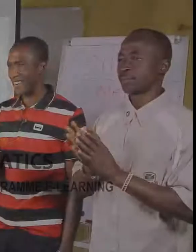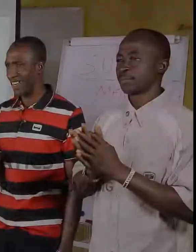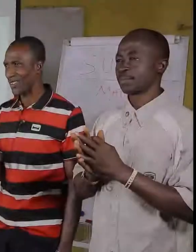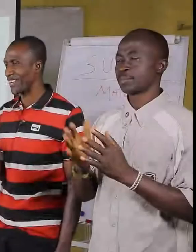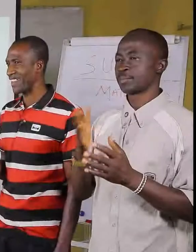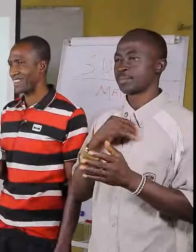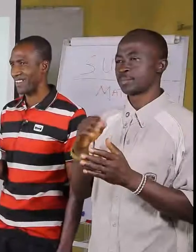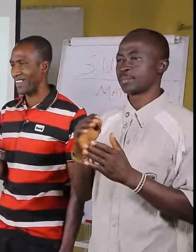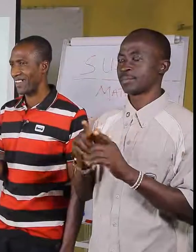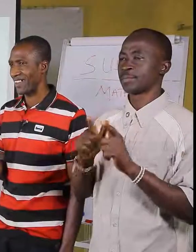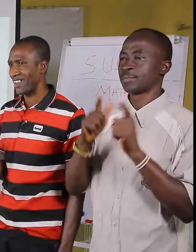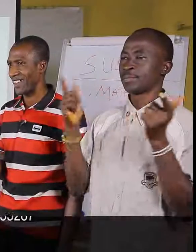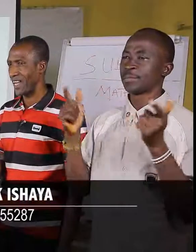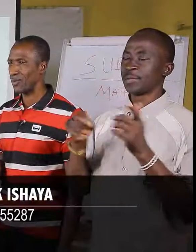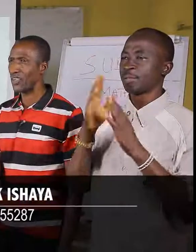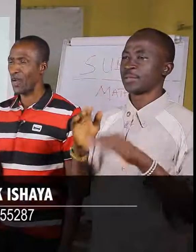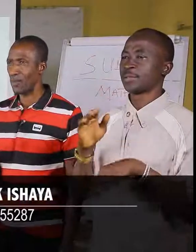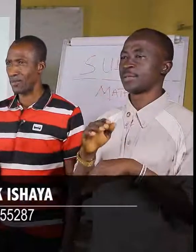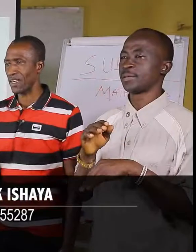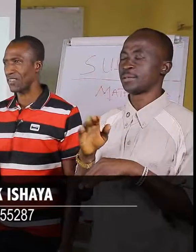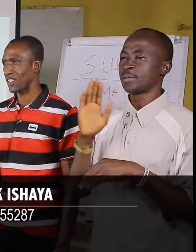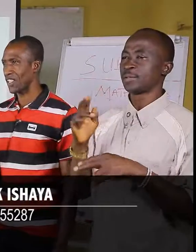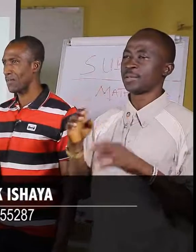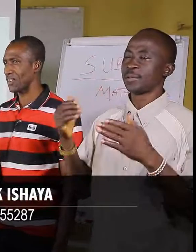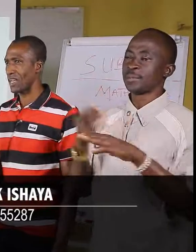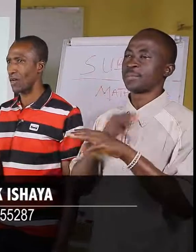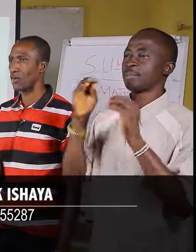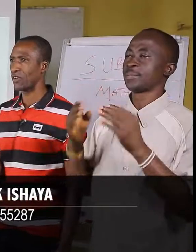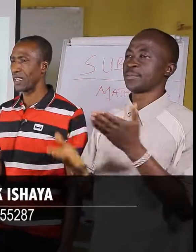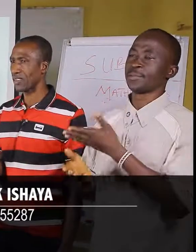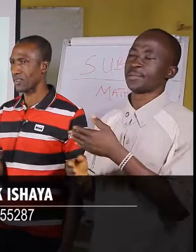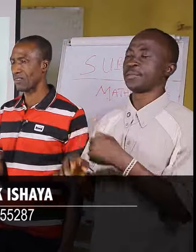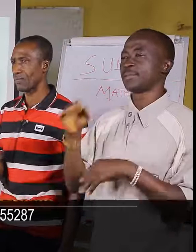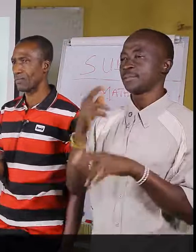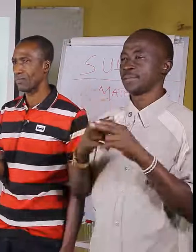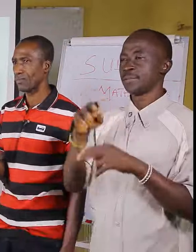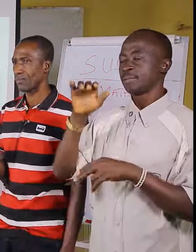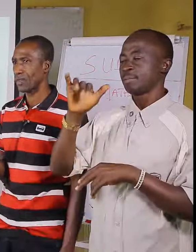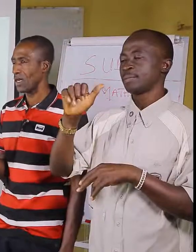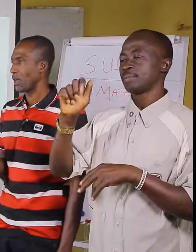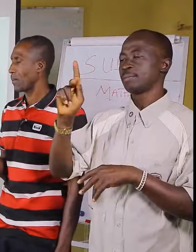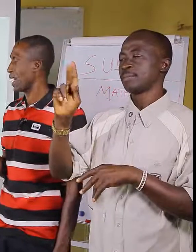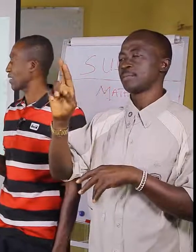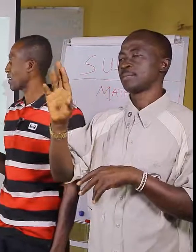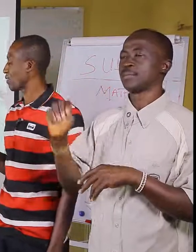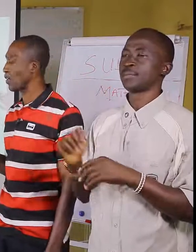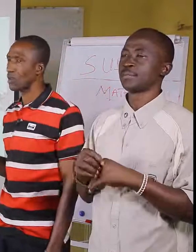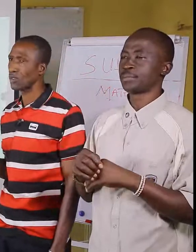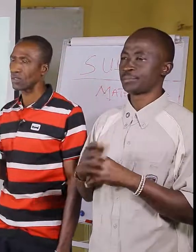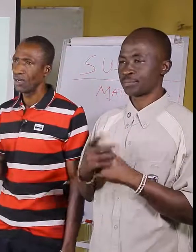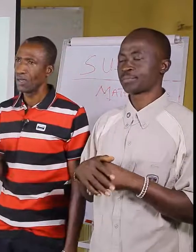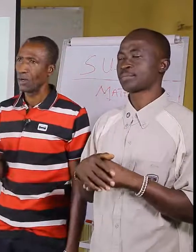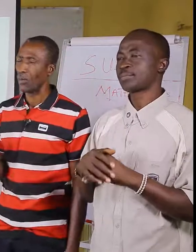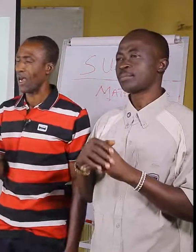My great students, I'm still your mathematics teacher, Mr. Yakubu Fidelix. By the grace of